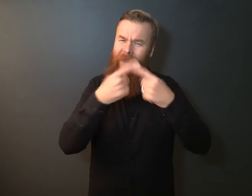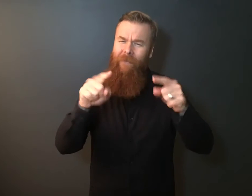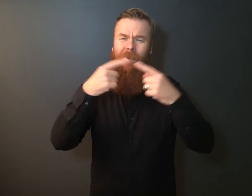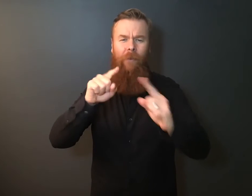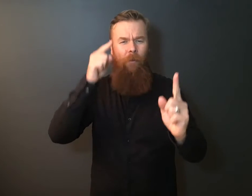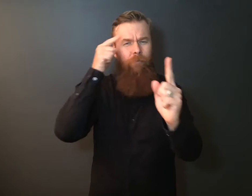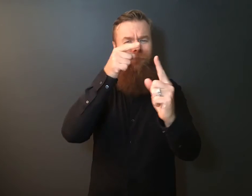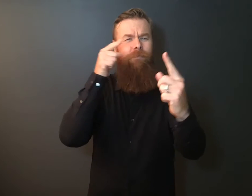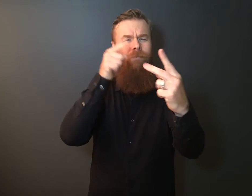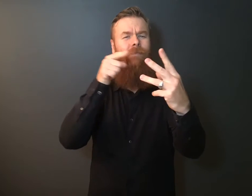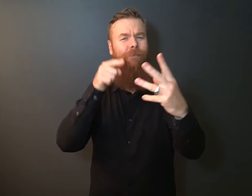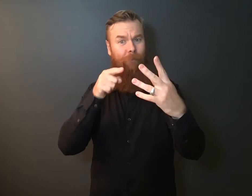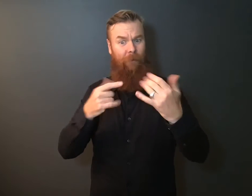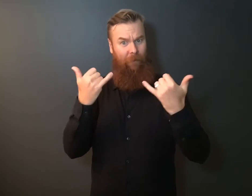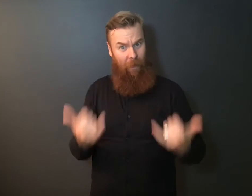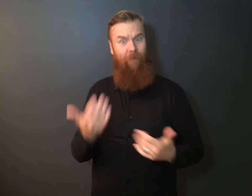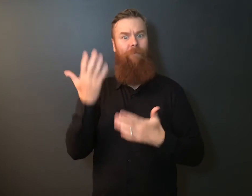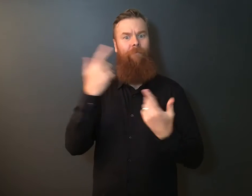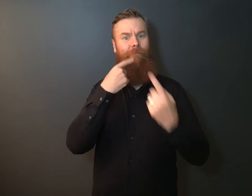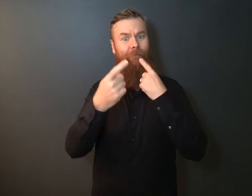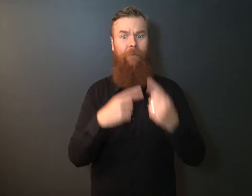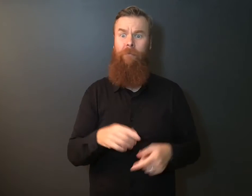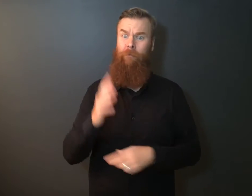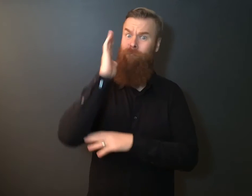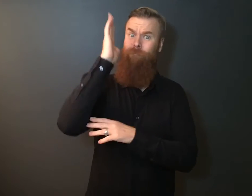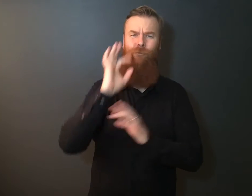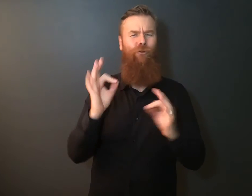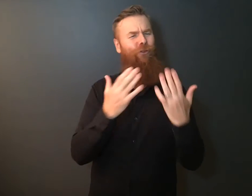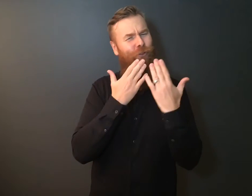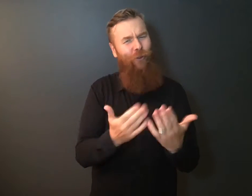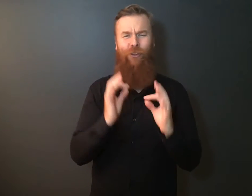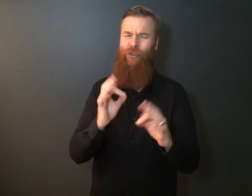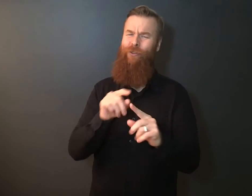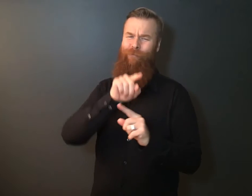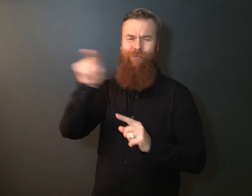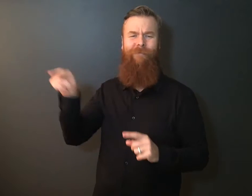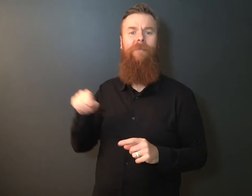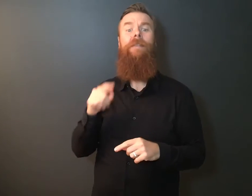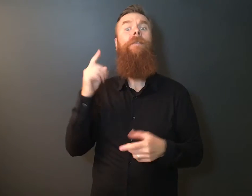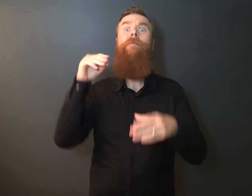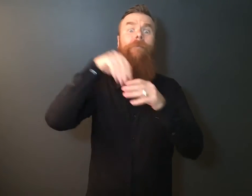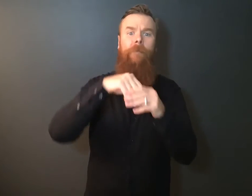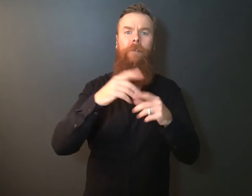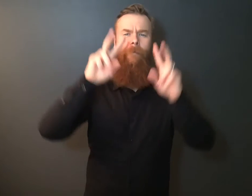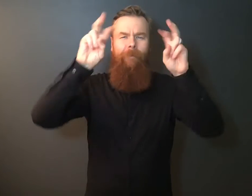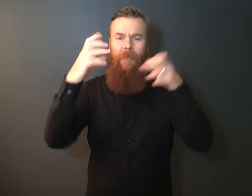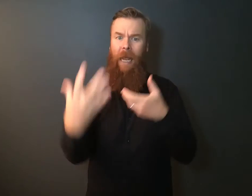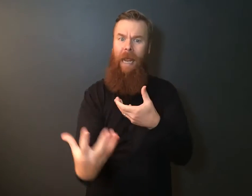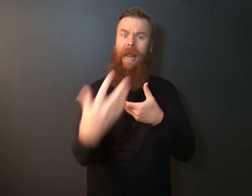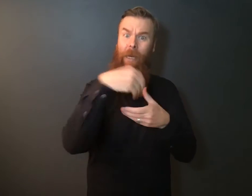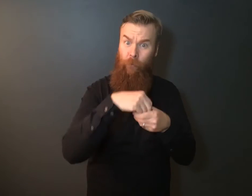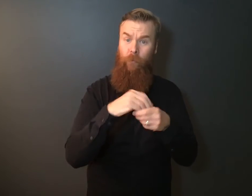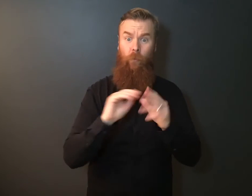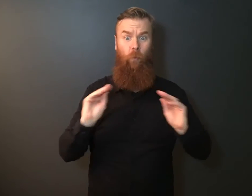So today we are here to actually discuss the inclusion of youth with disabilities in organizations of persons with